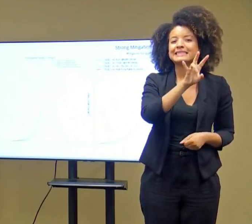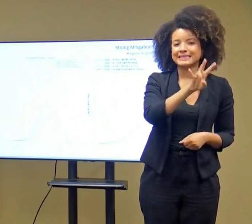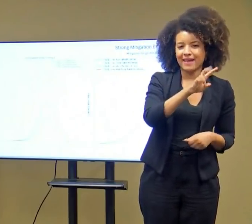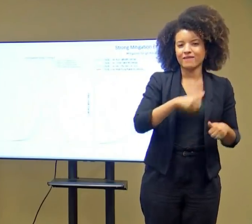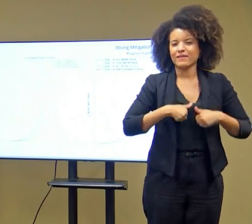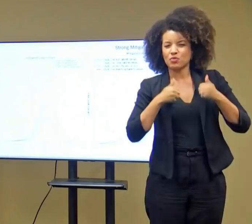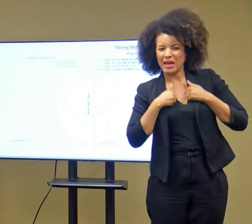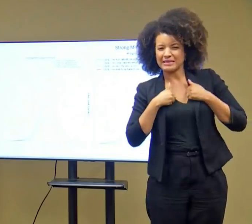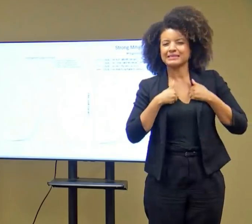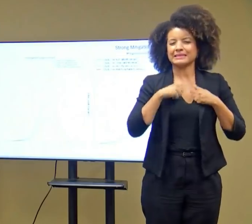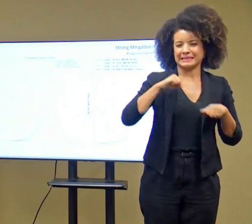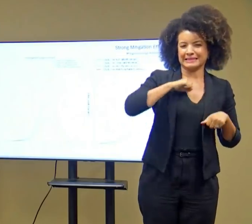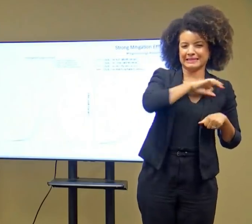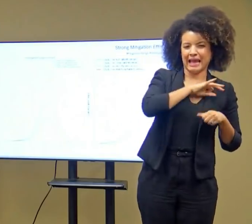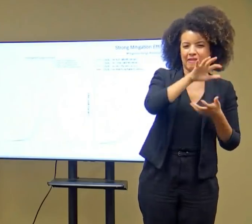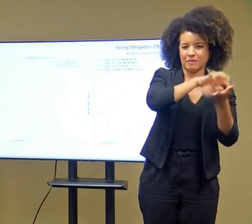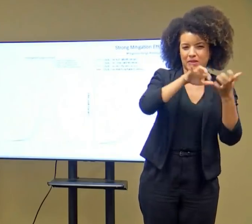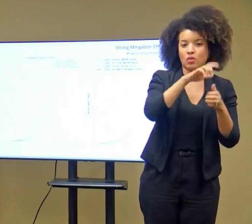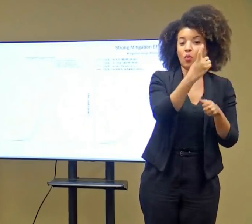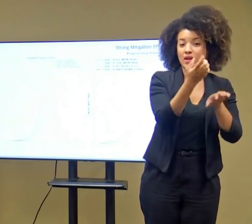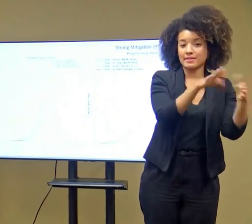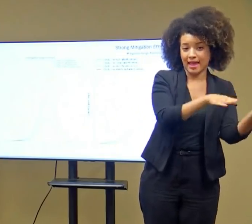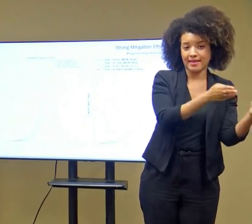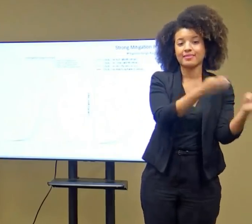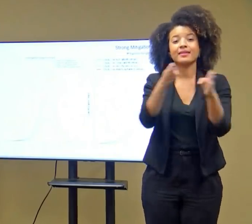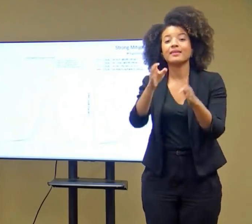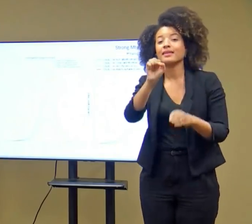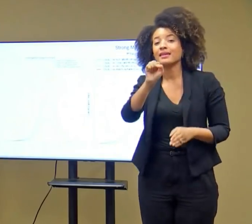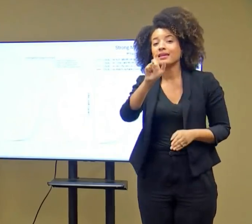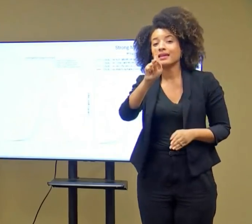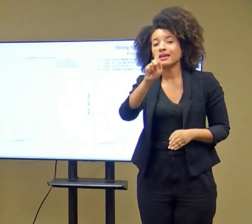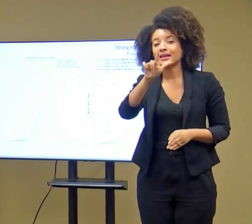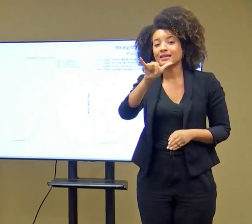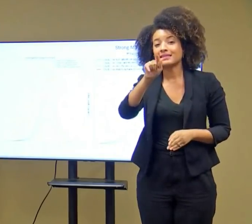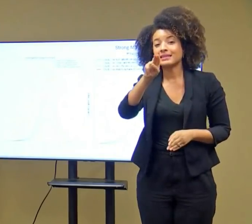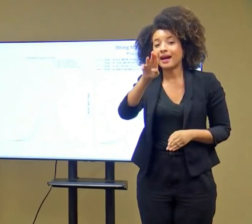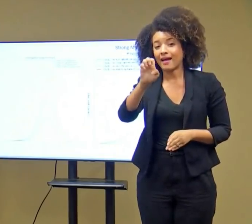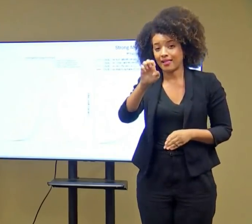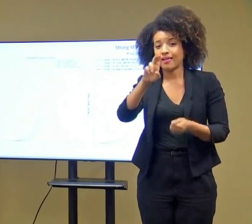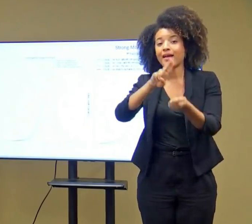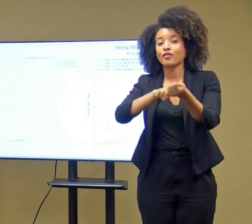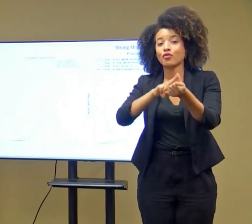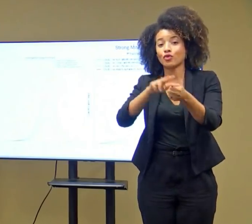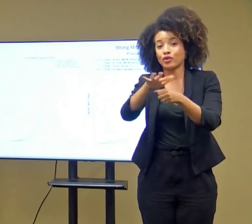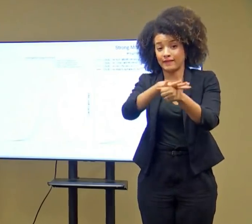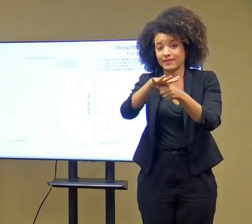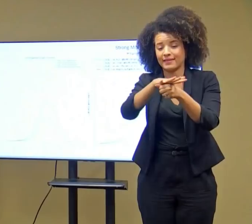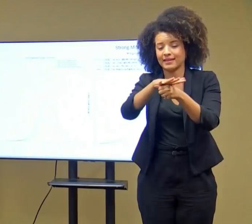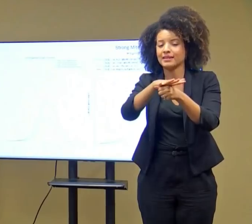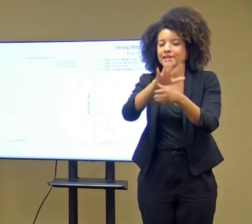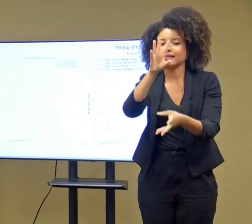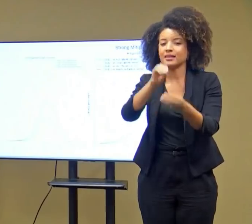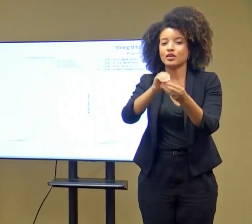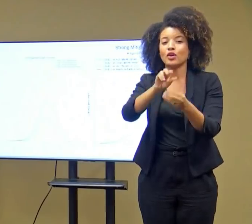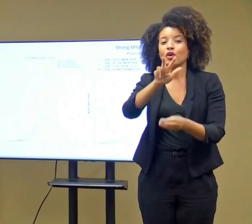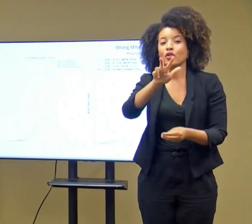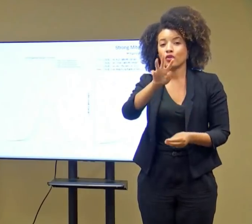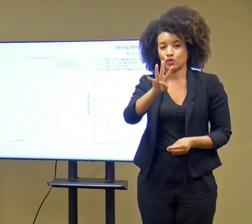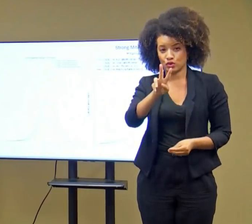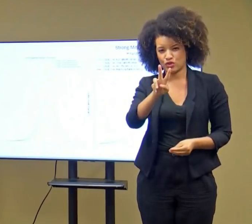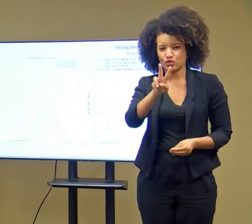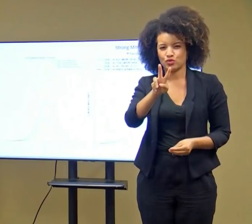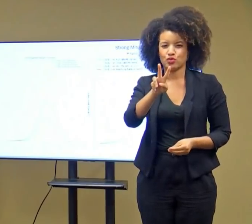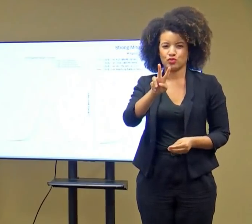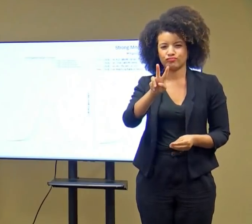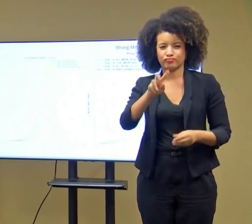members and 1 death. Skyline Nursing Facility has 32 residents or